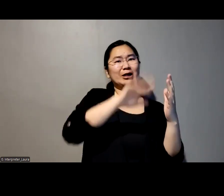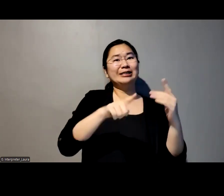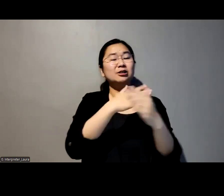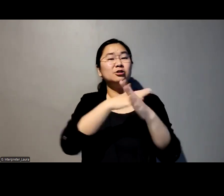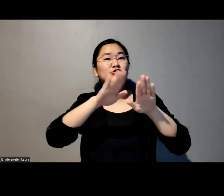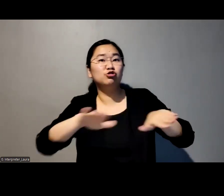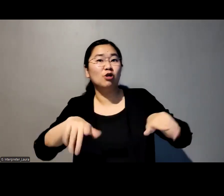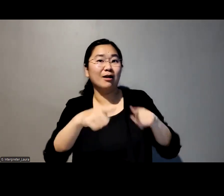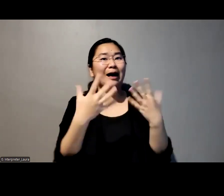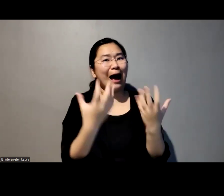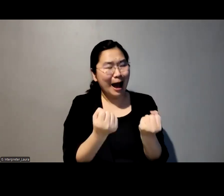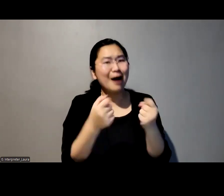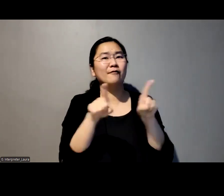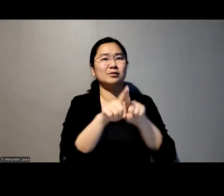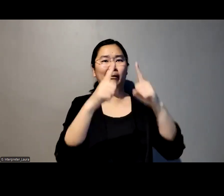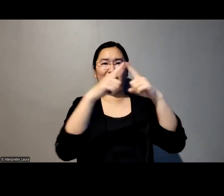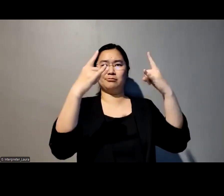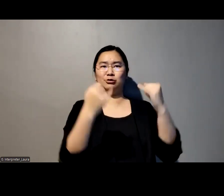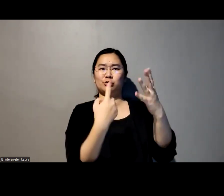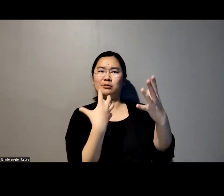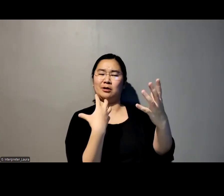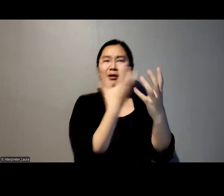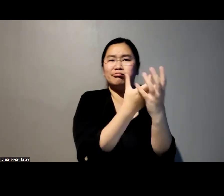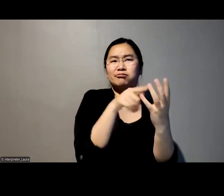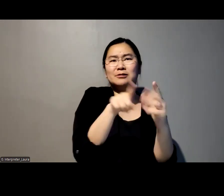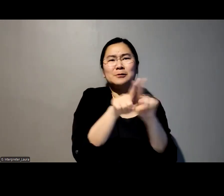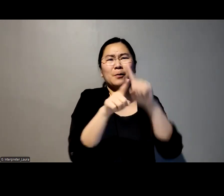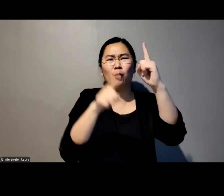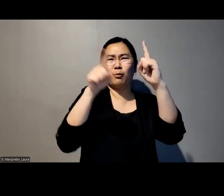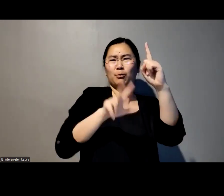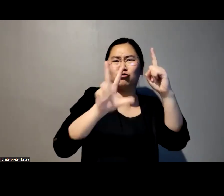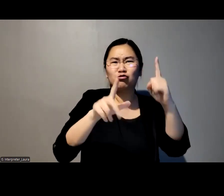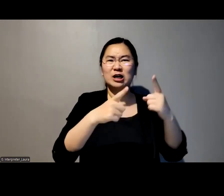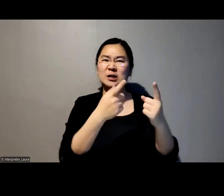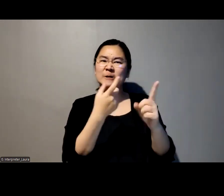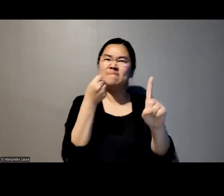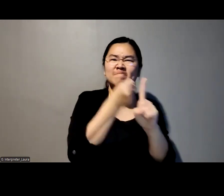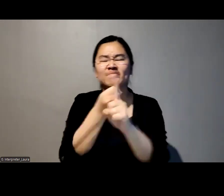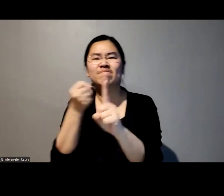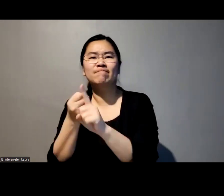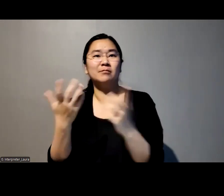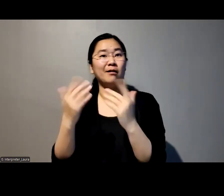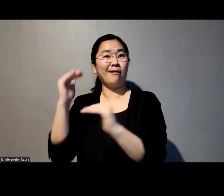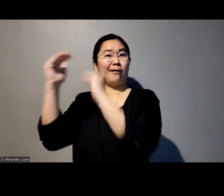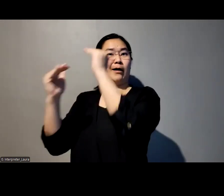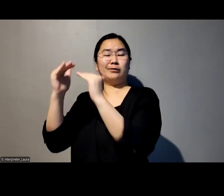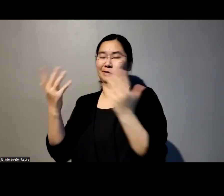we've seen a vast amount of international humanitarian relief and technical assistance money going into Ukraine, we did